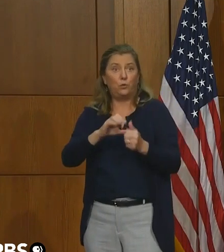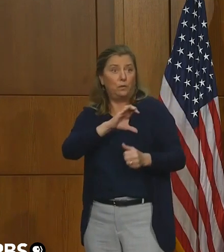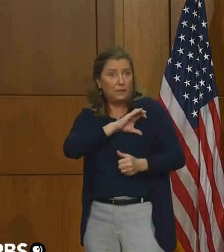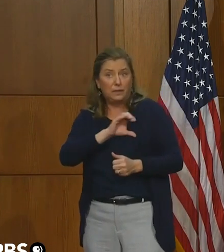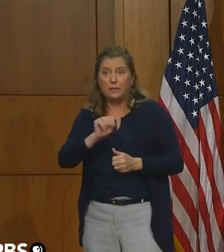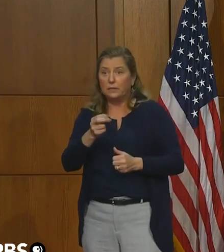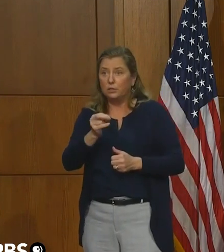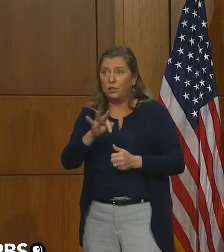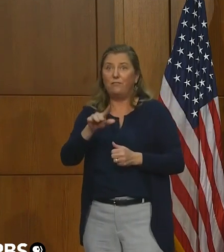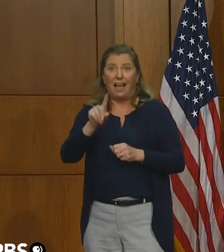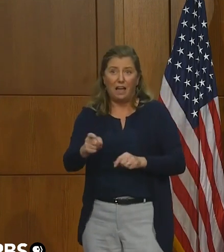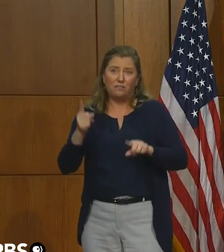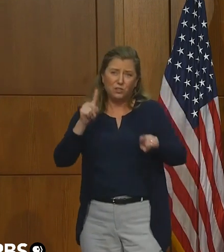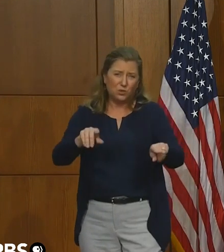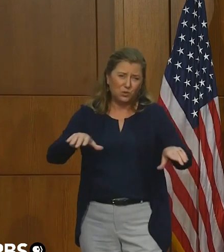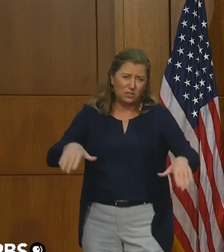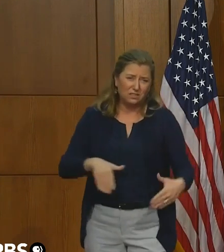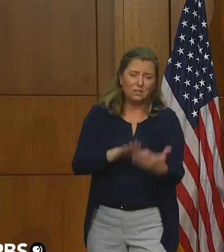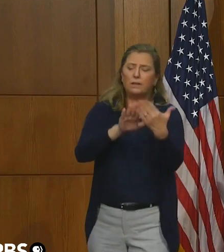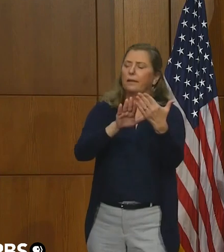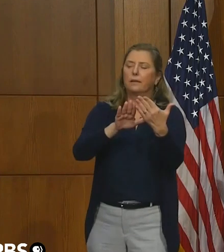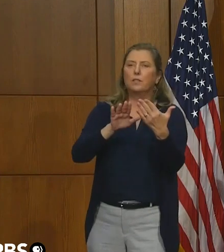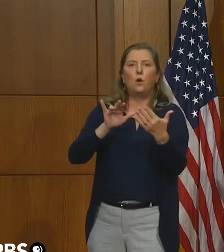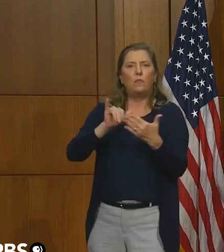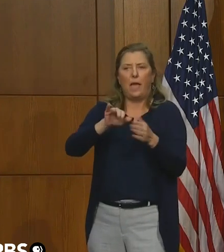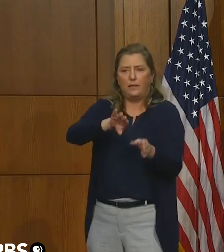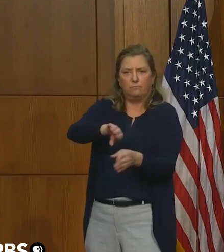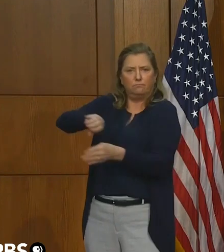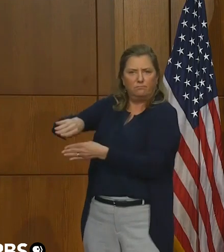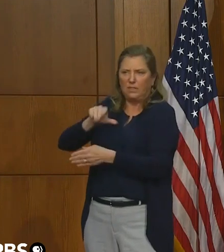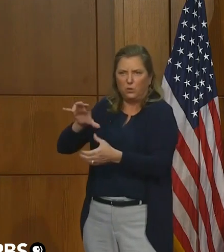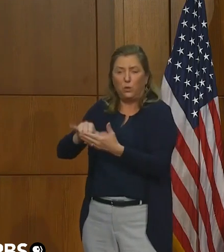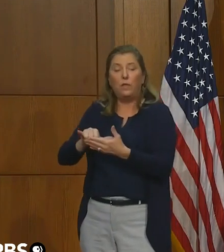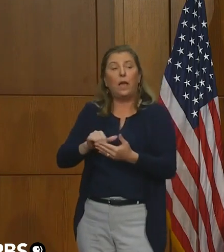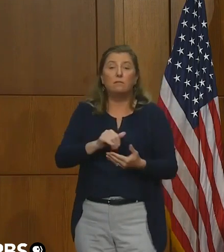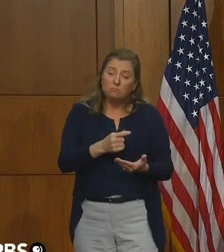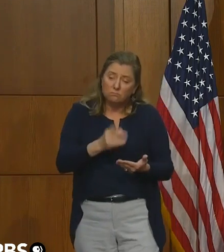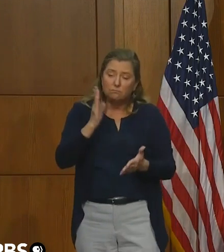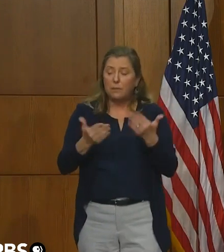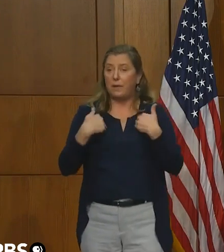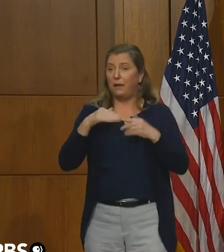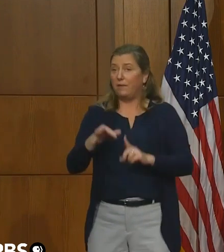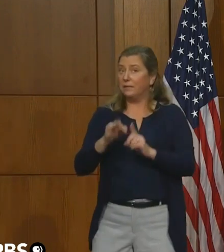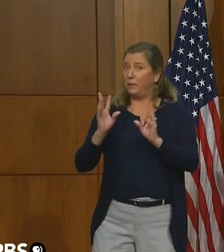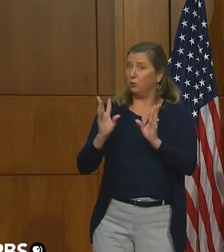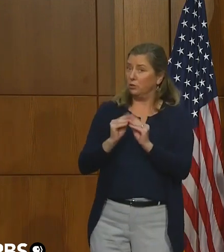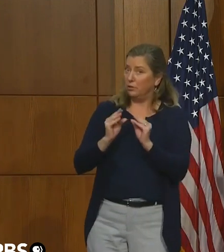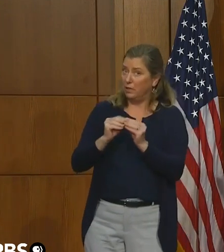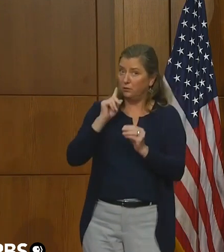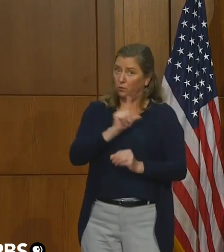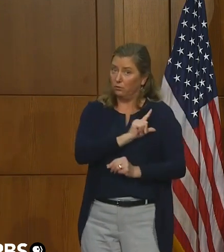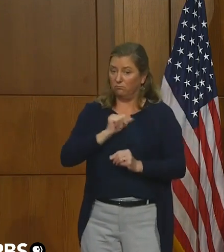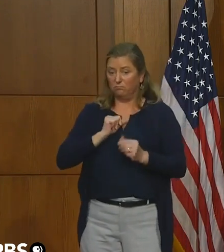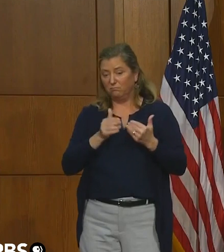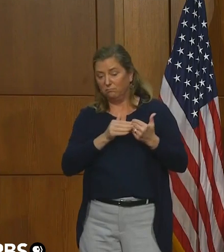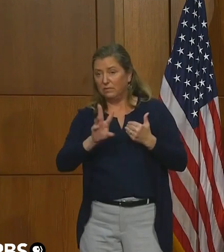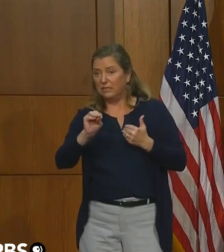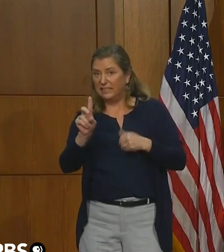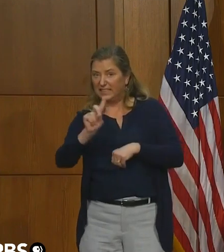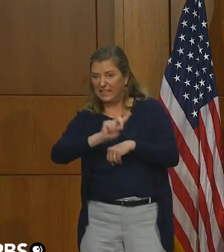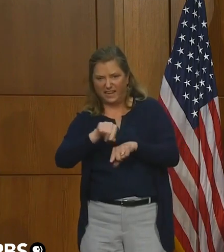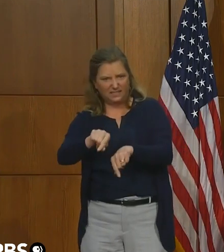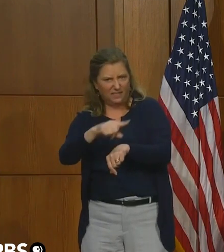to enforce this. So we have taken that off the table, and like the governor said, there's likely to be a special session within 60 days later